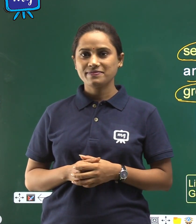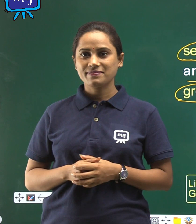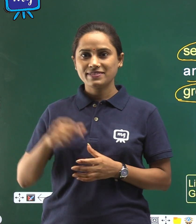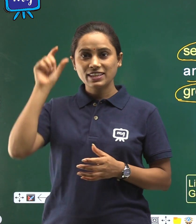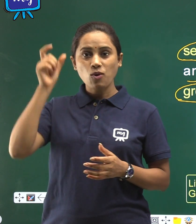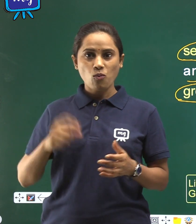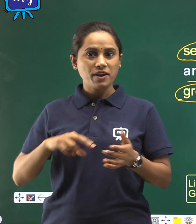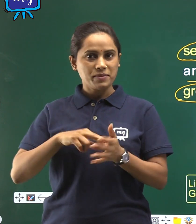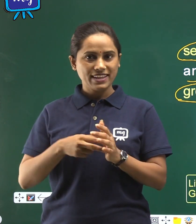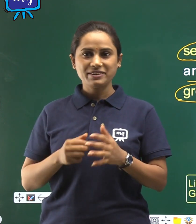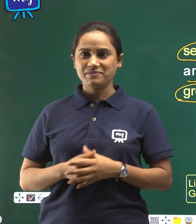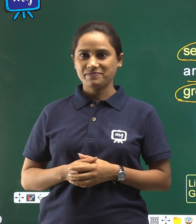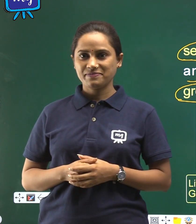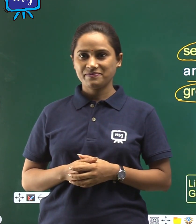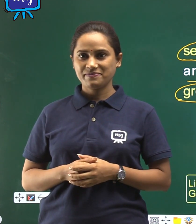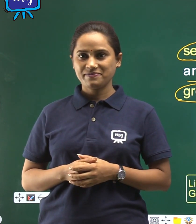Word meaning: